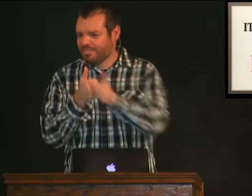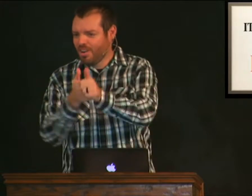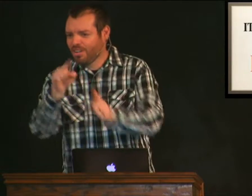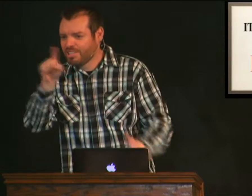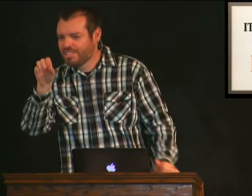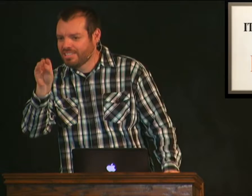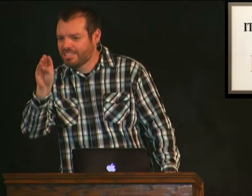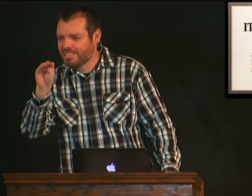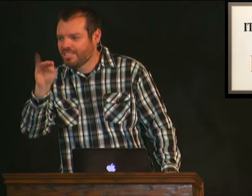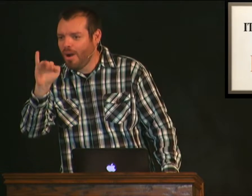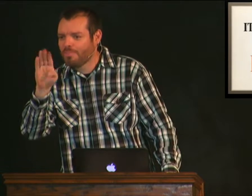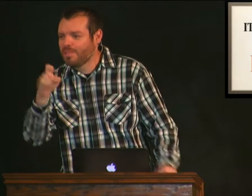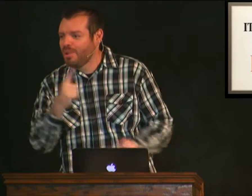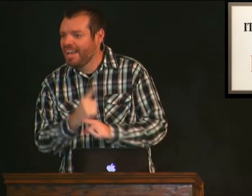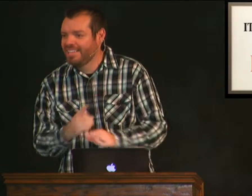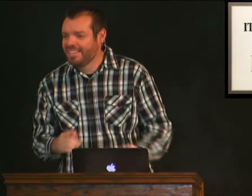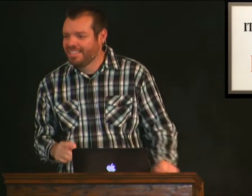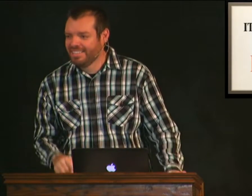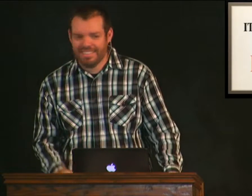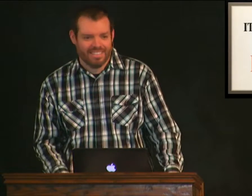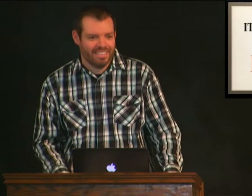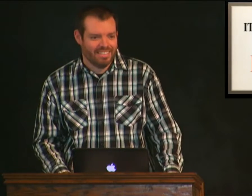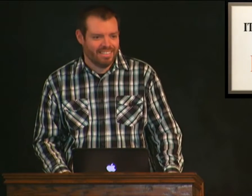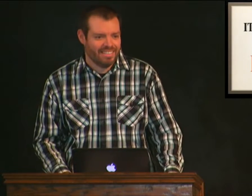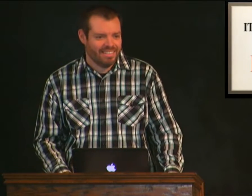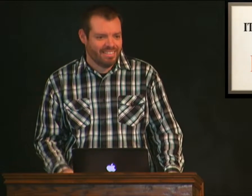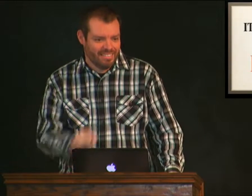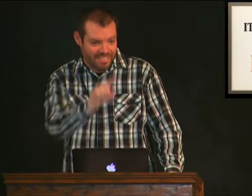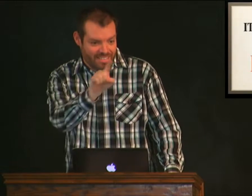You're not going to follow a zombie, right?